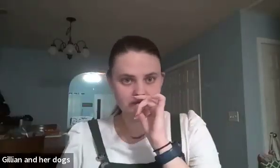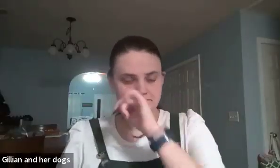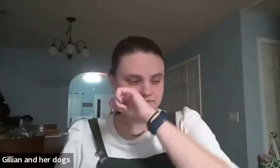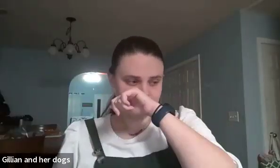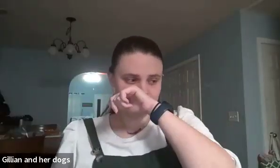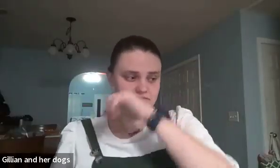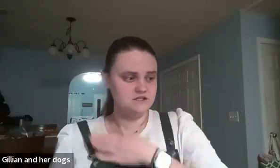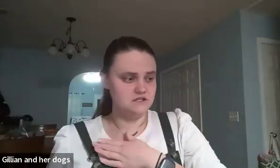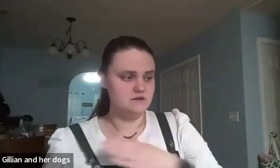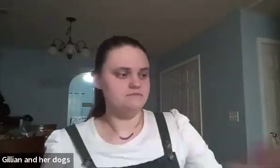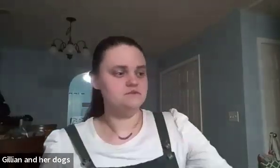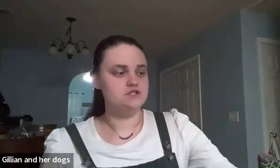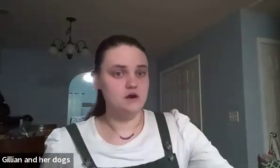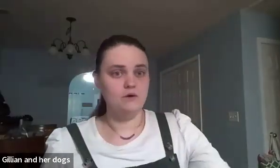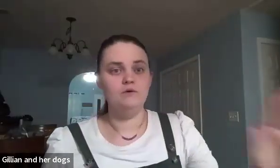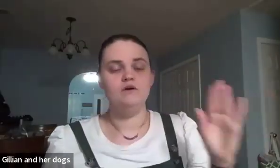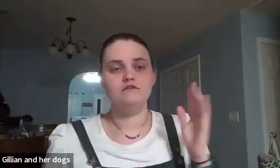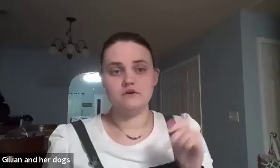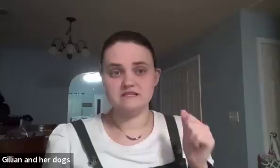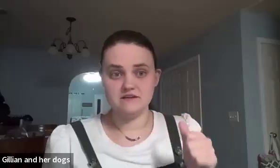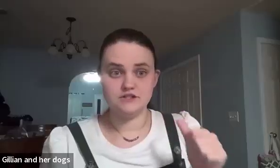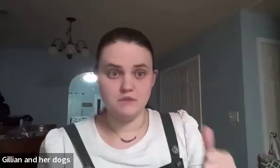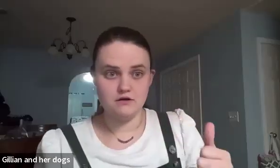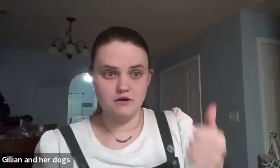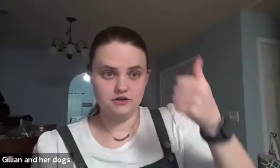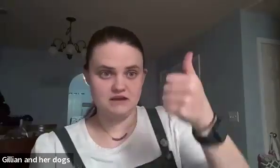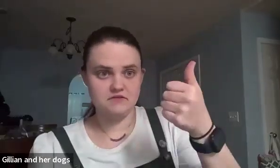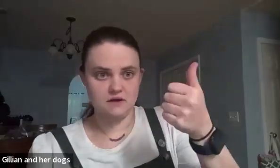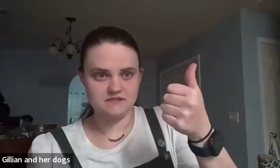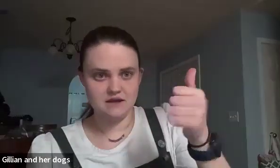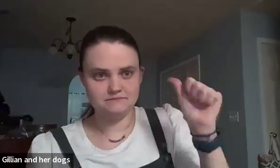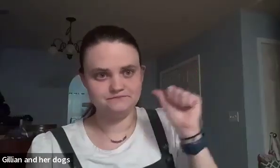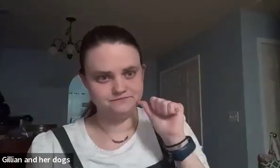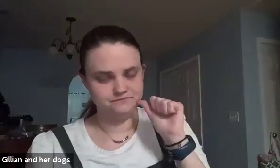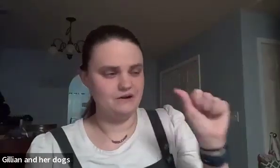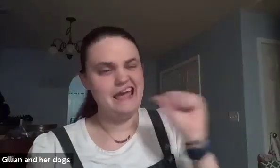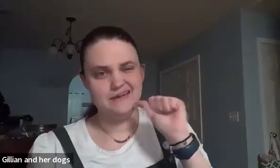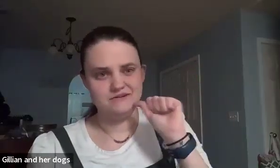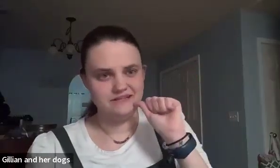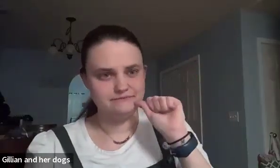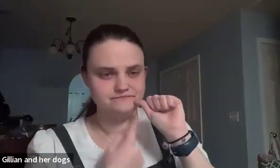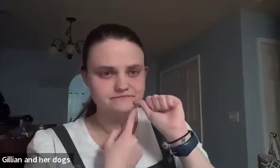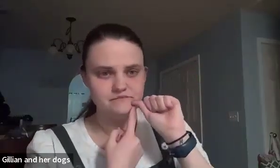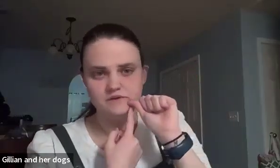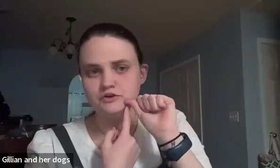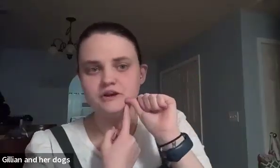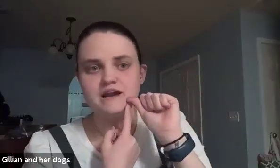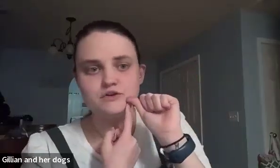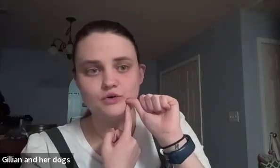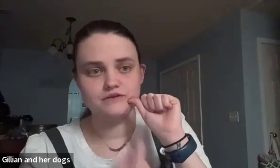Okay? Excuse me. So for the sign for tomorrow, you're going to have a thumbs up or an A, really. You're going to have it on the corner